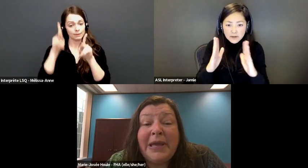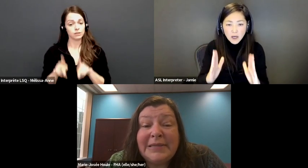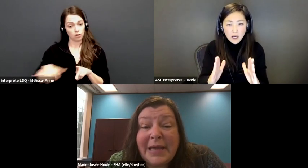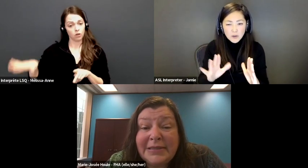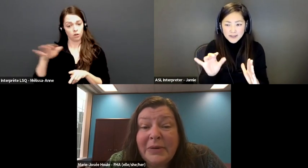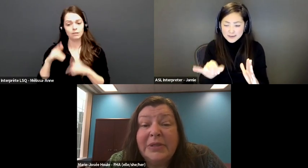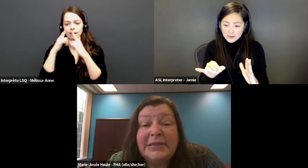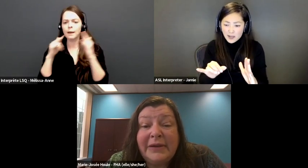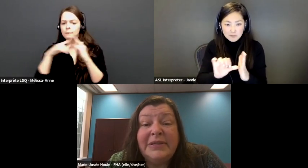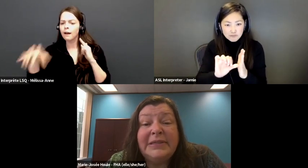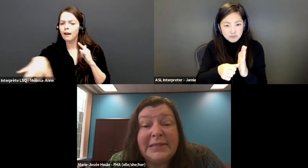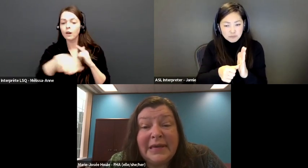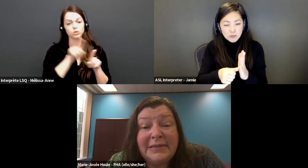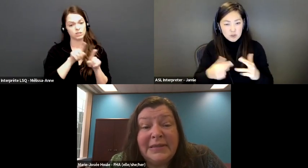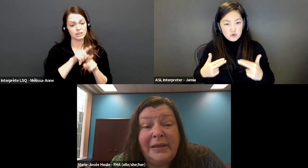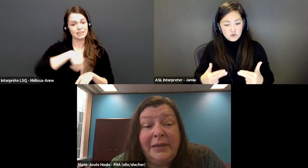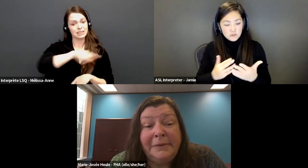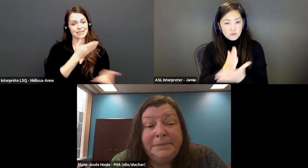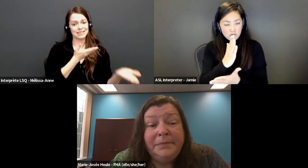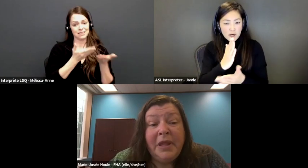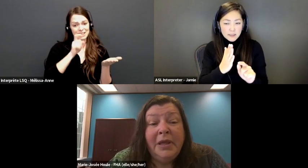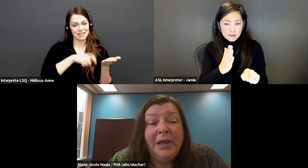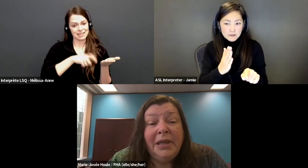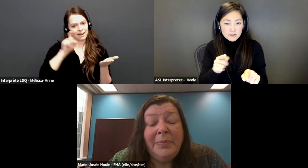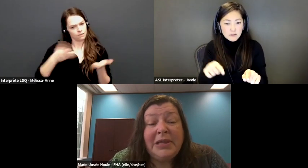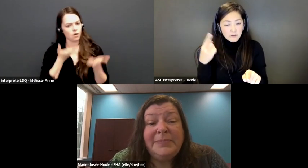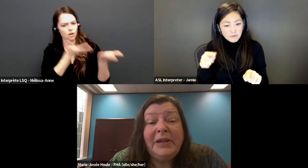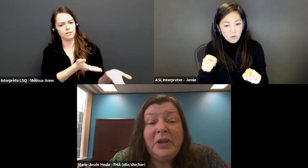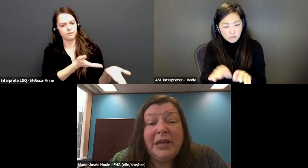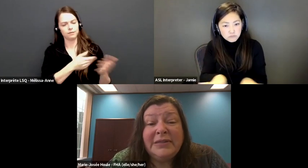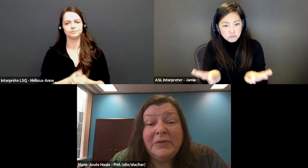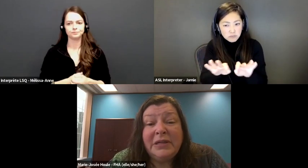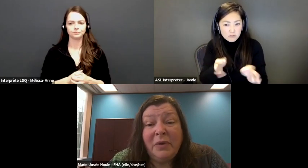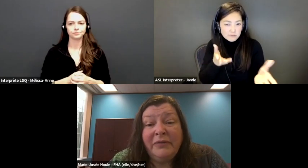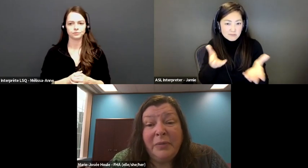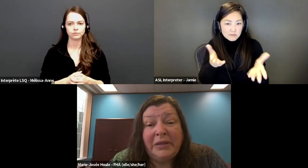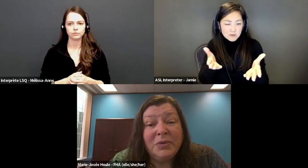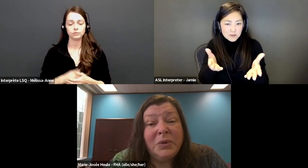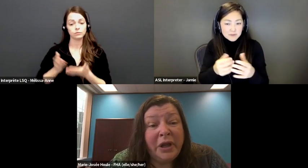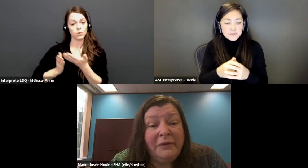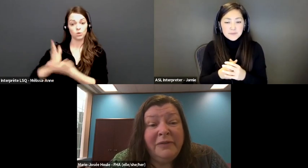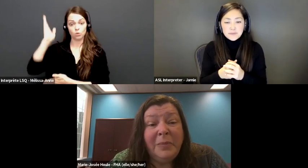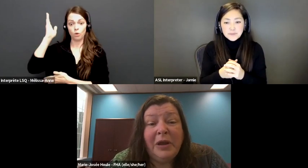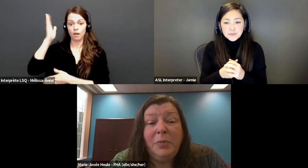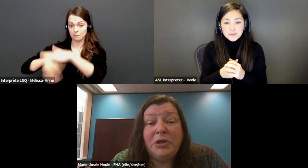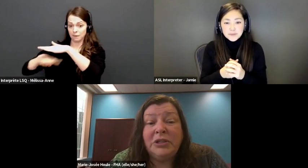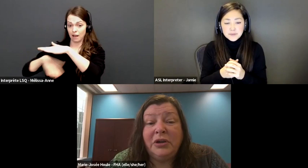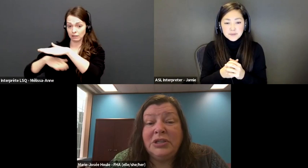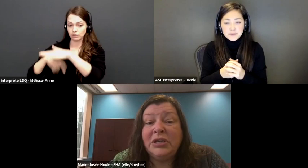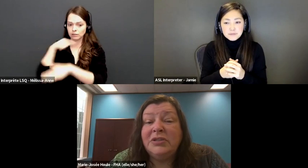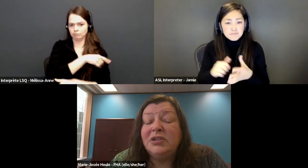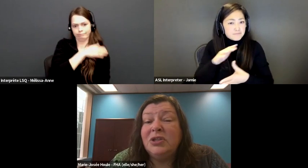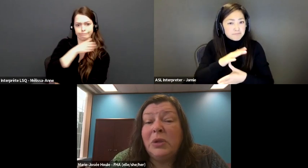la prestation des services essentiels. Les principales violations des droits fondamentaux relevées par le projet